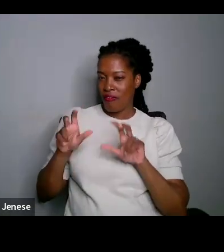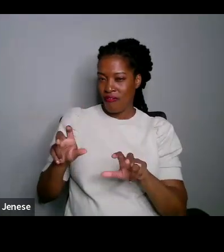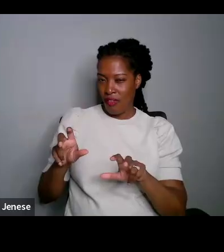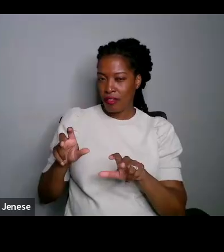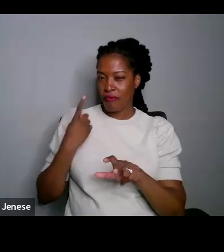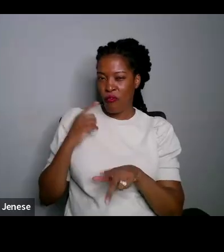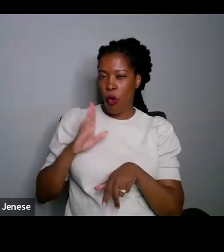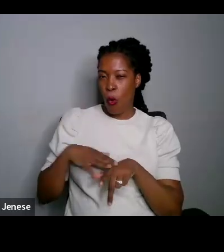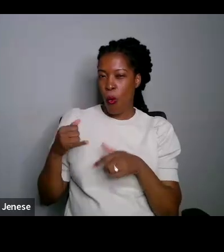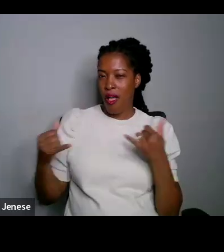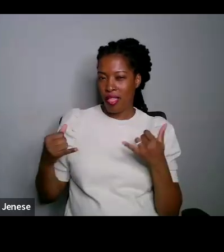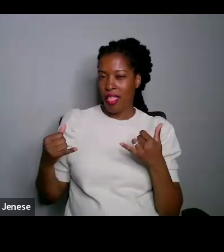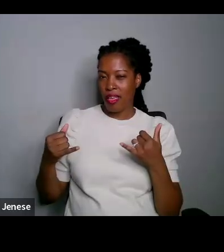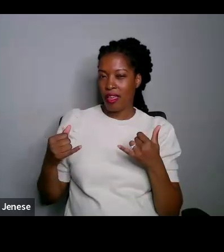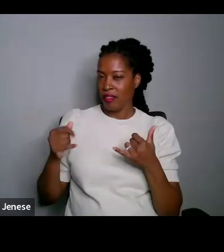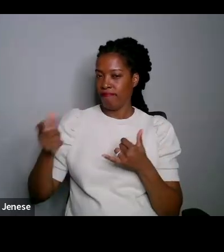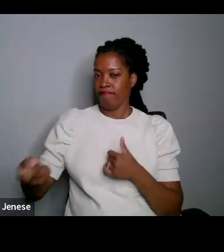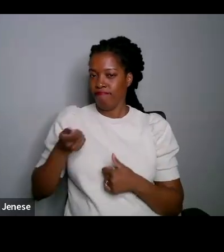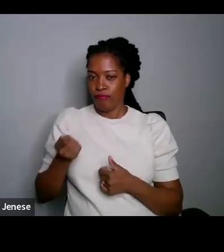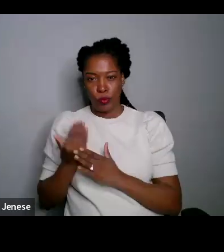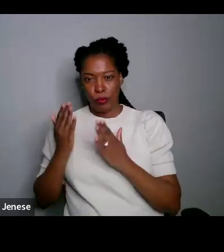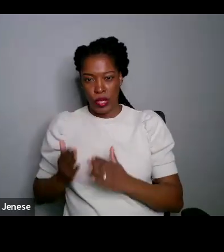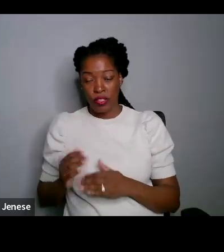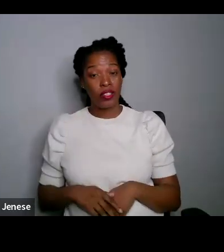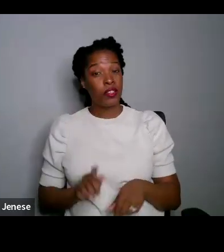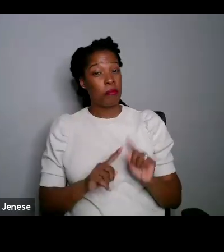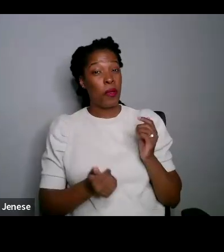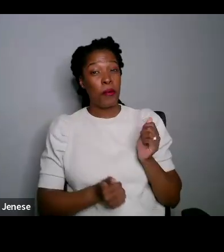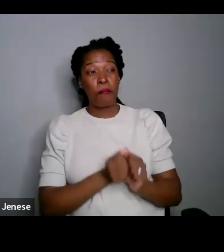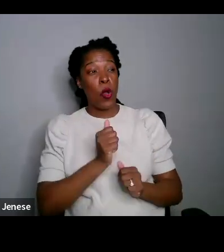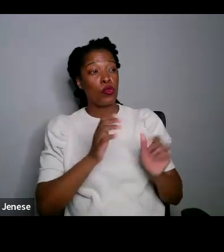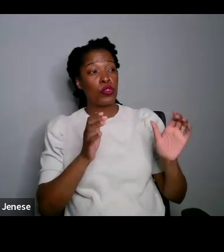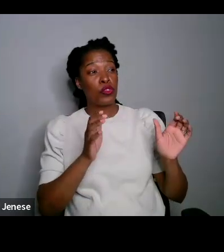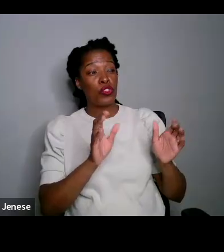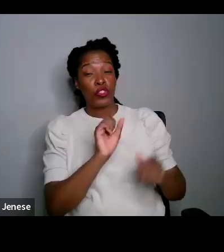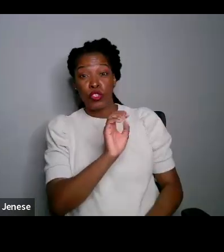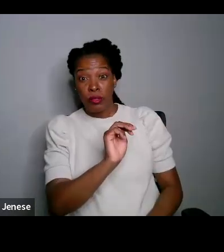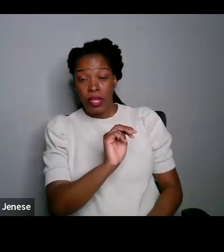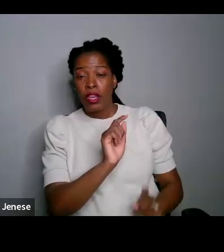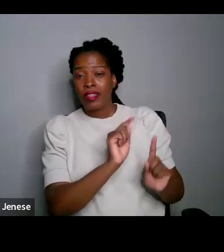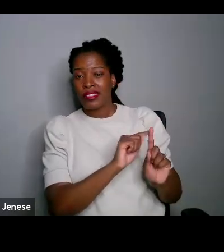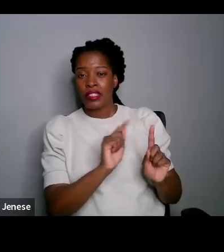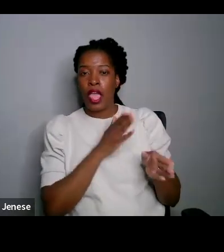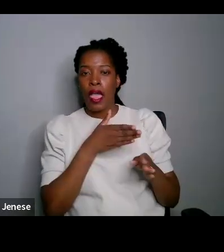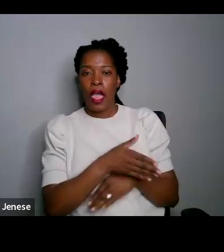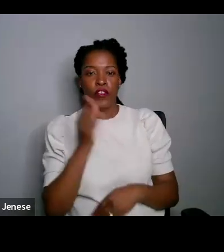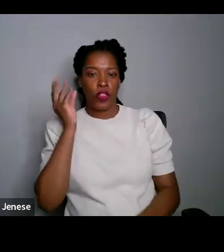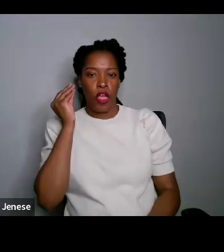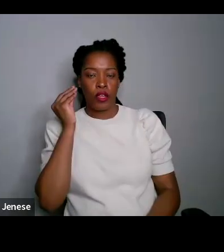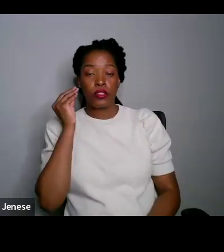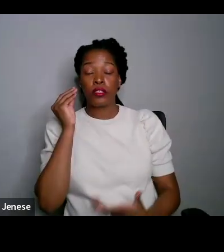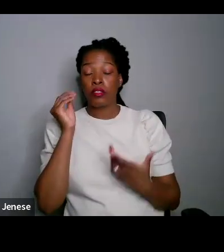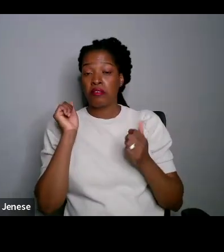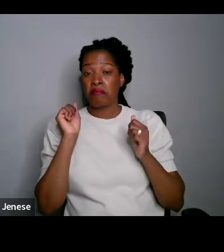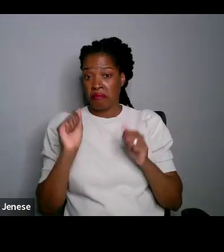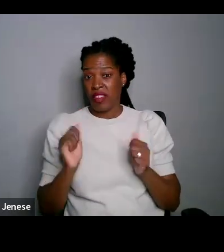small businesses, social media is often an afterthought, or it's just not something that you're able to invest full time in. So you're